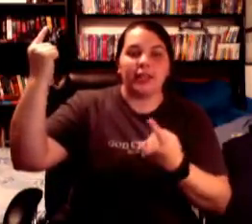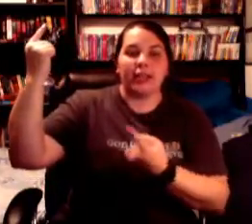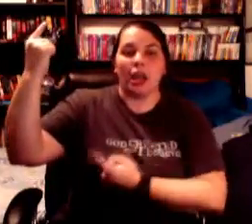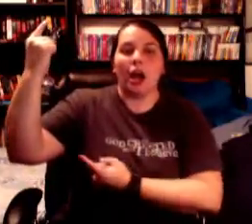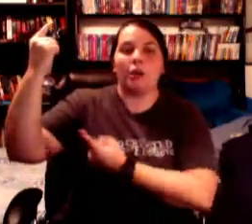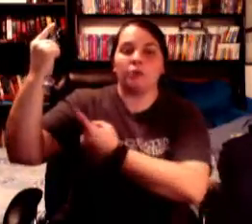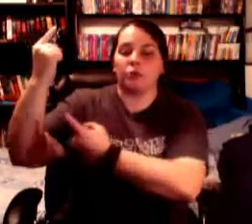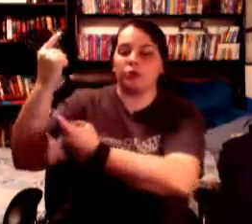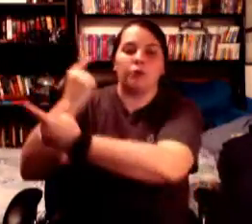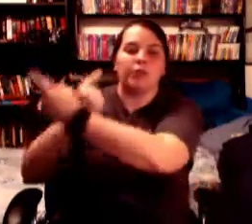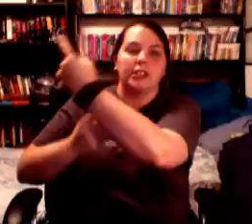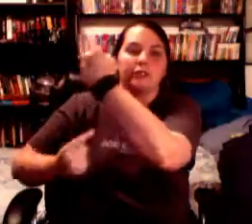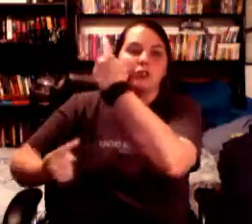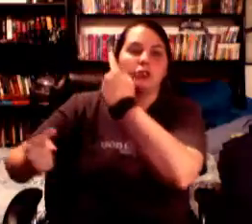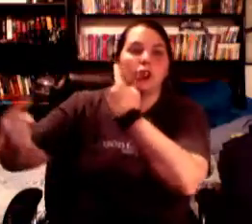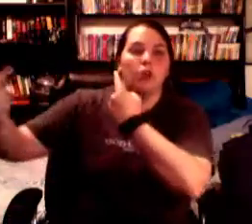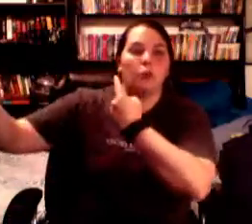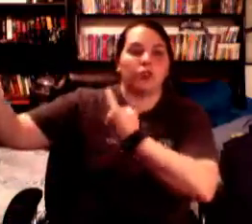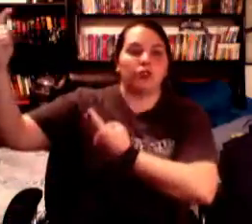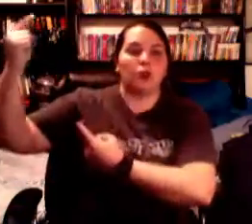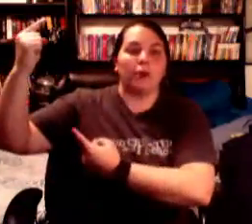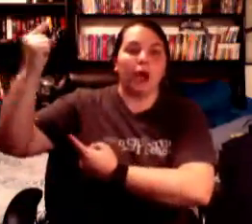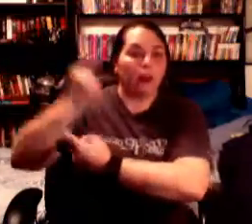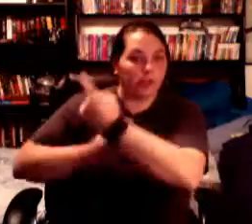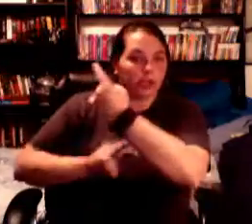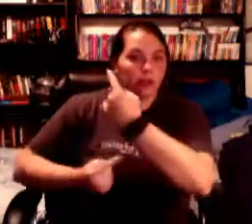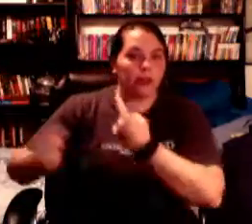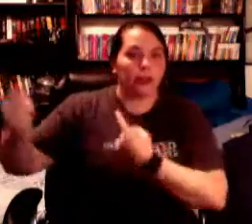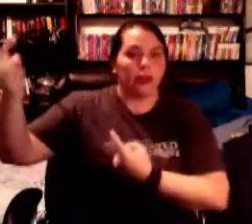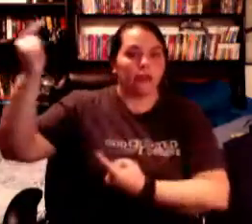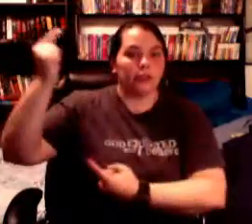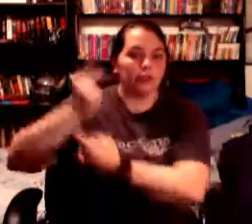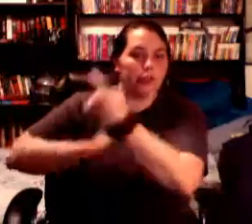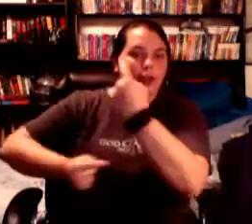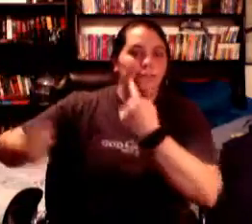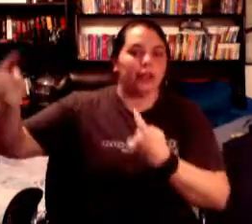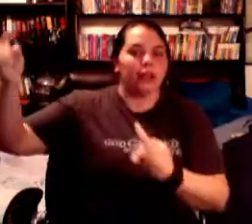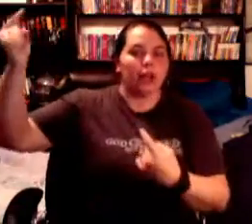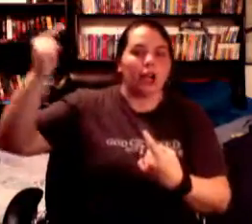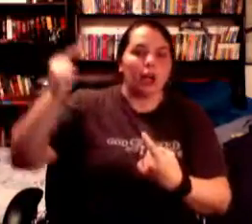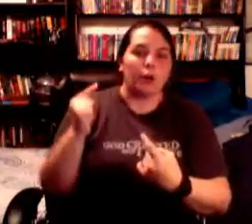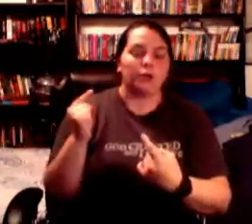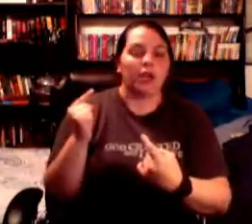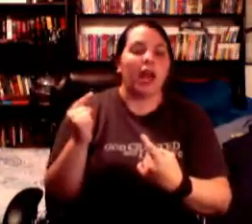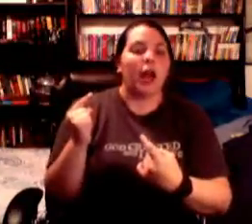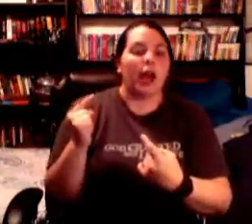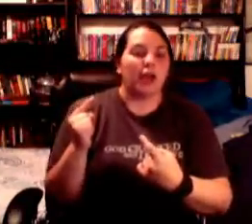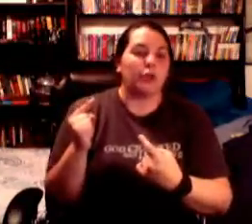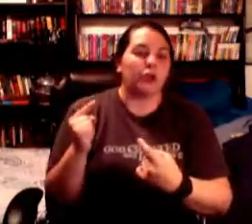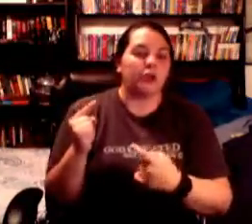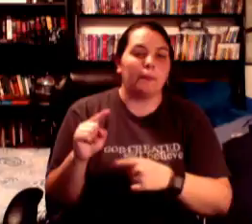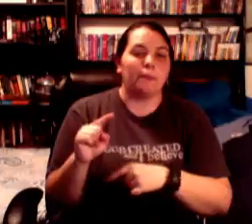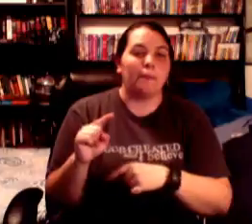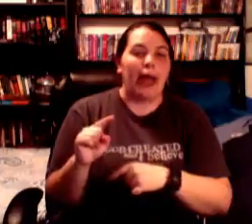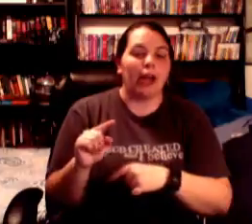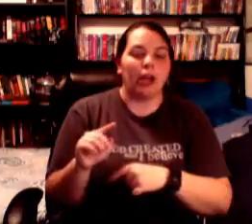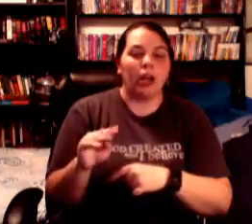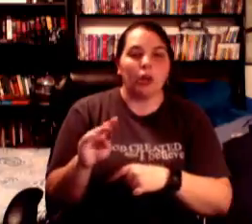sign comes with the 2 index fingers. We're going to show him coming this way. Comes. And then we're going to sign back. We're